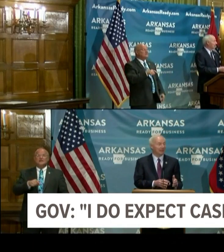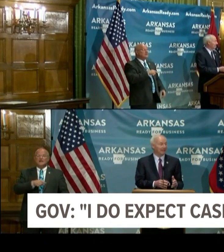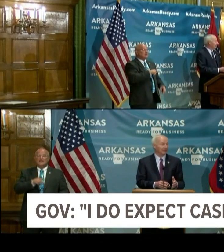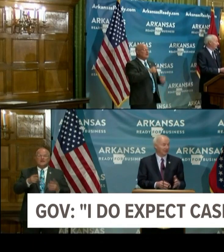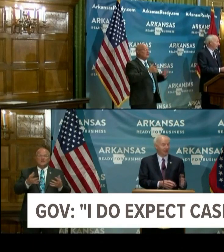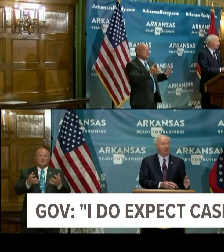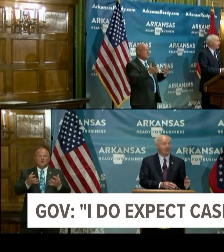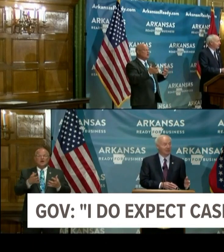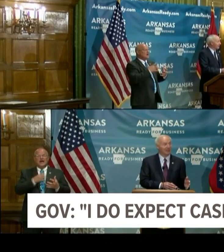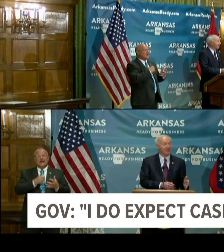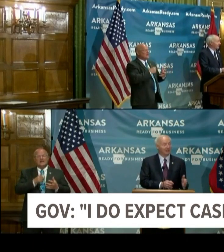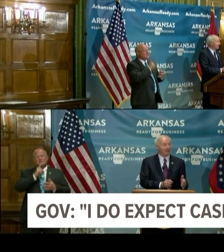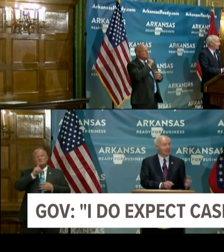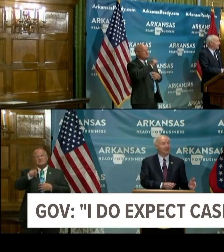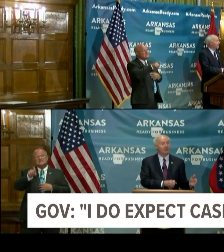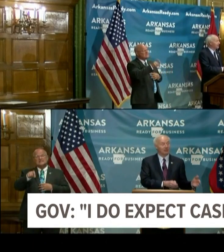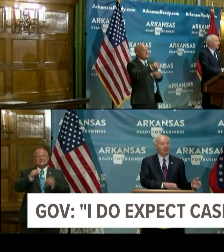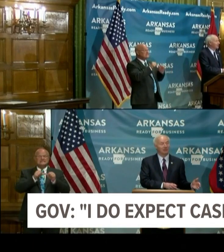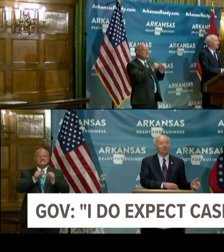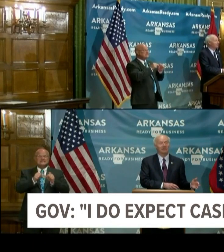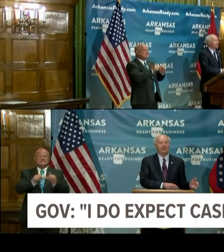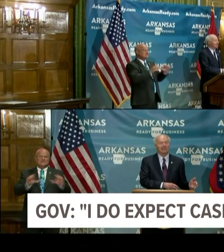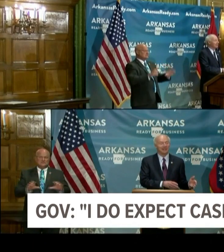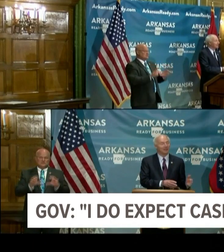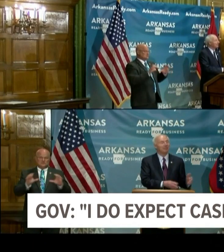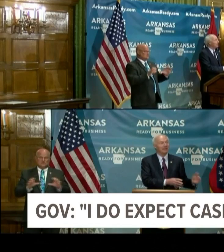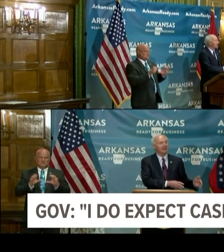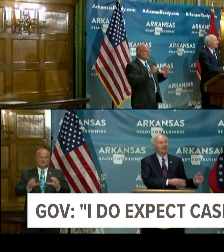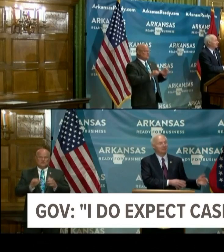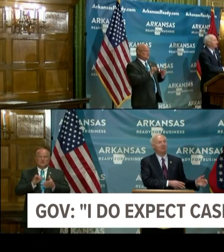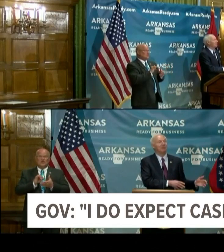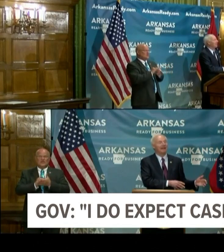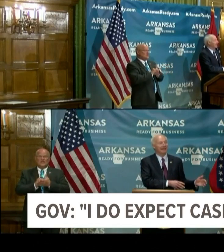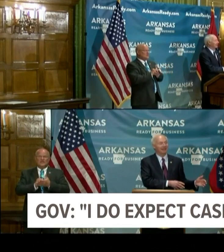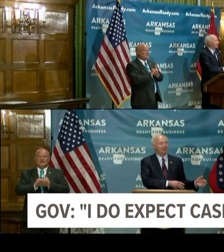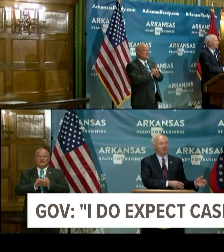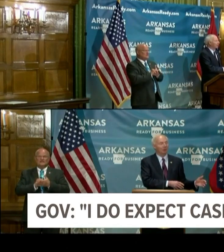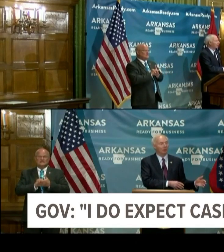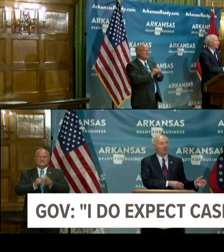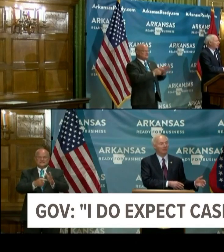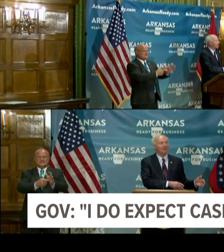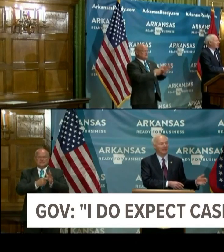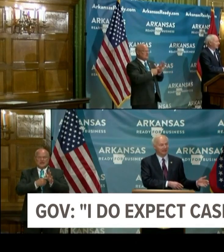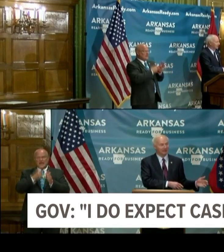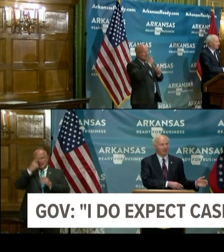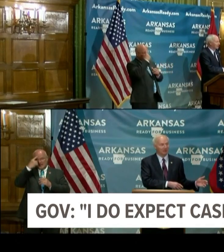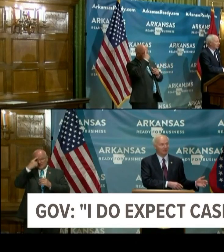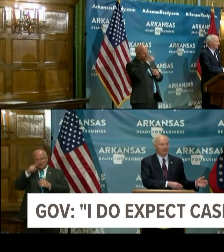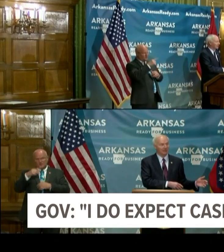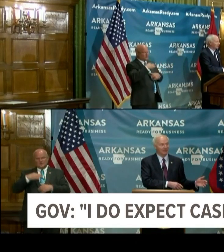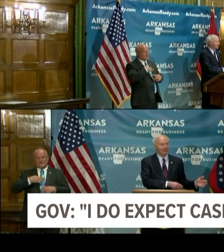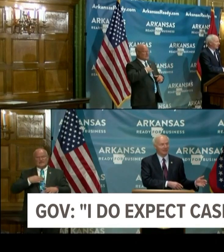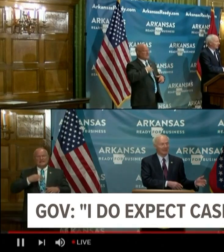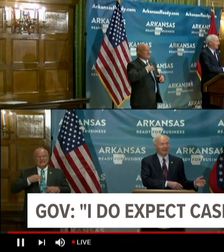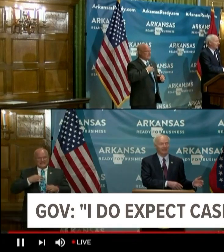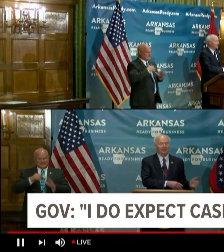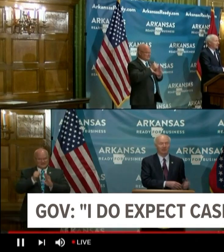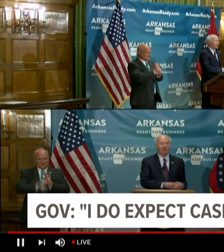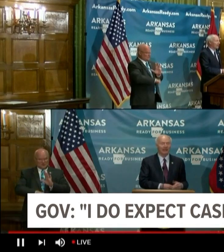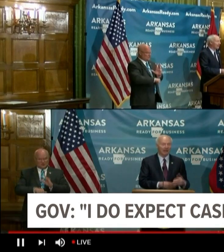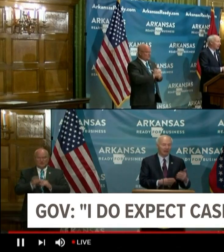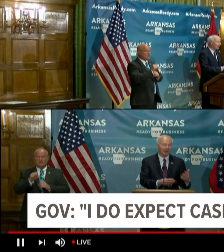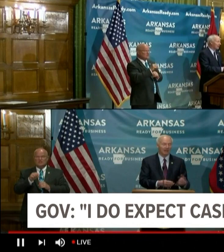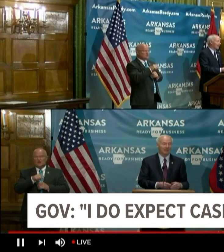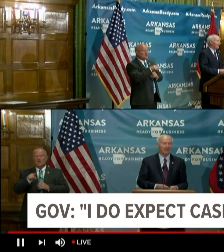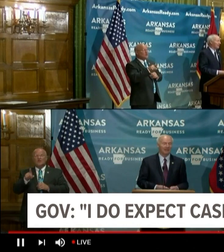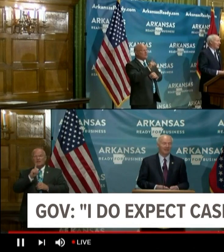to be able, and there's an urgent need to continue to do the pent-up demand for elective surgeries. And